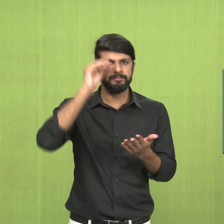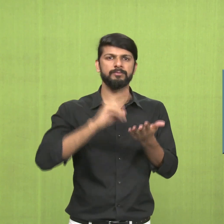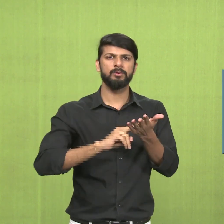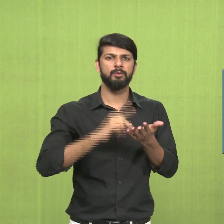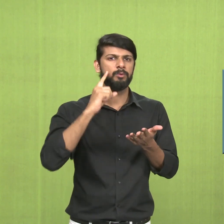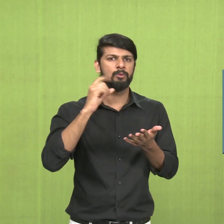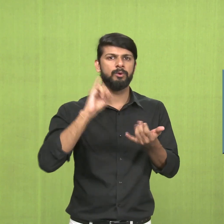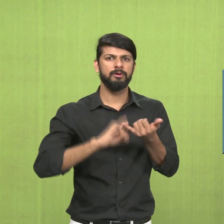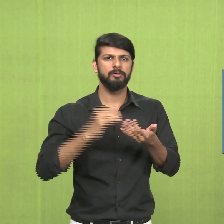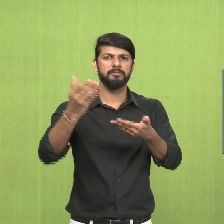Hello learners,